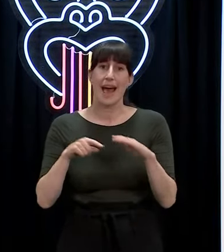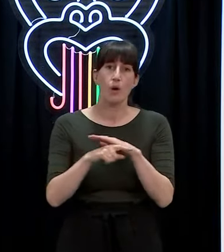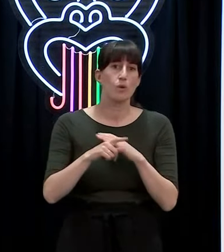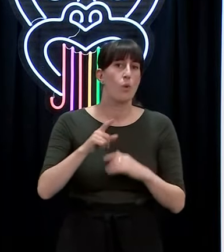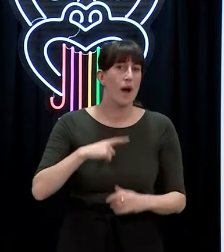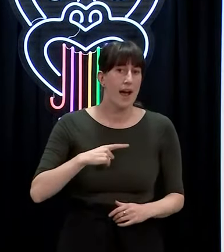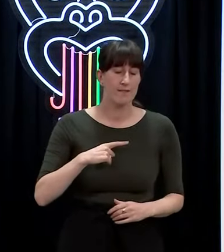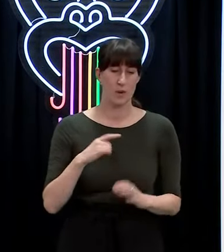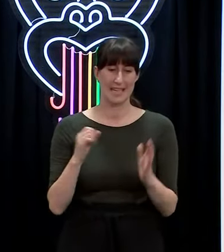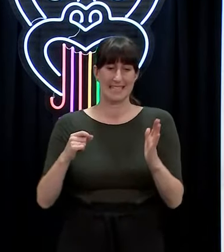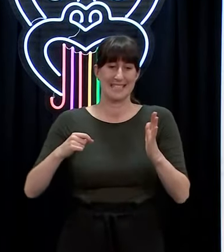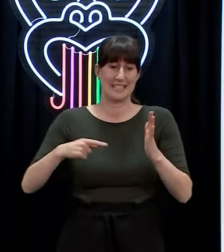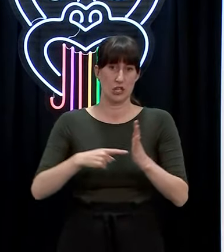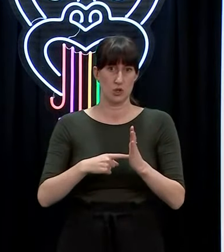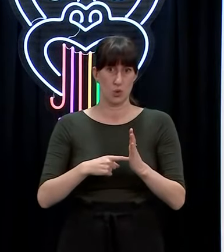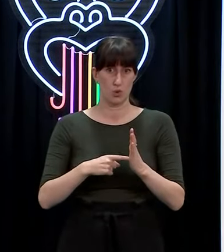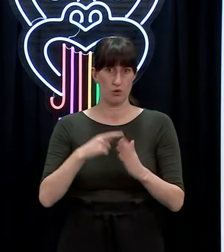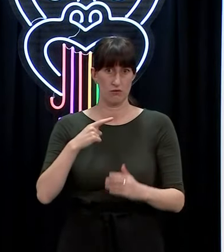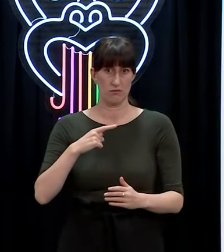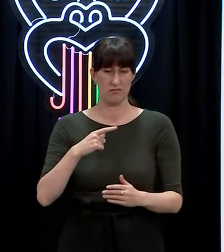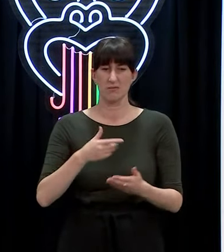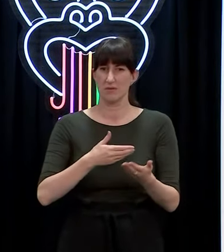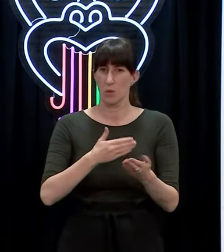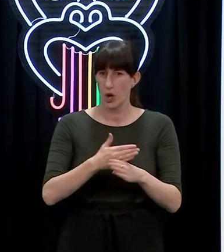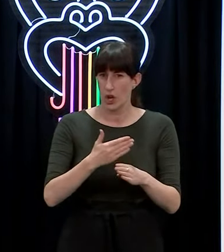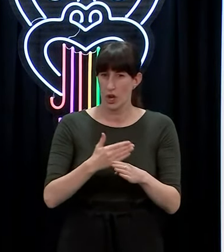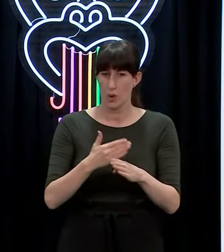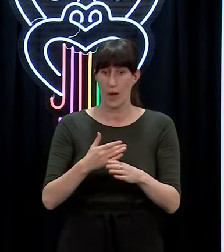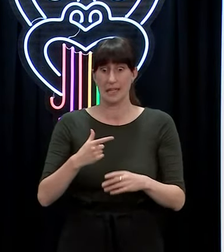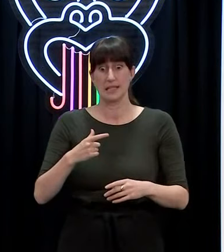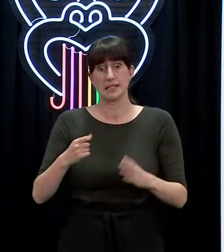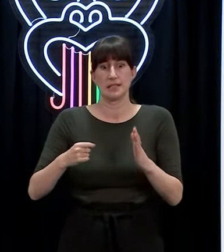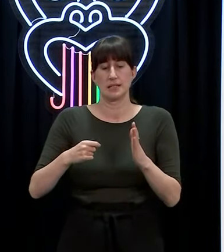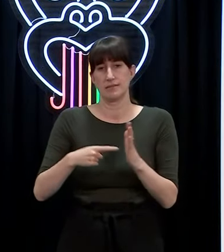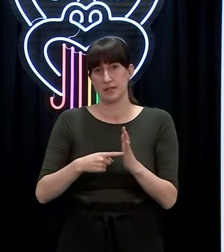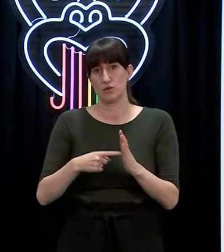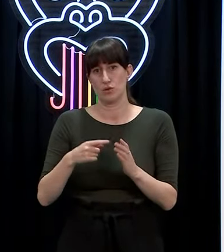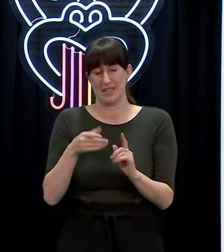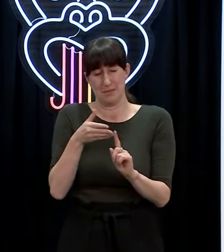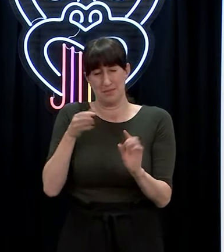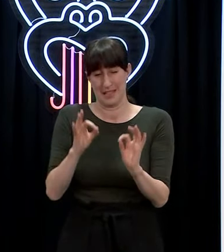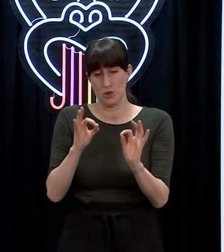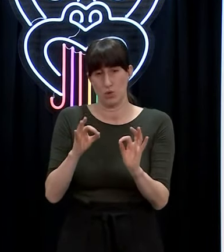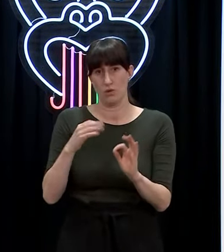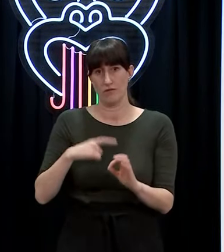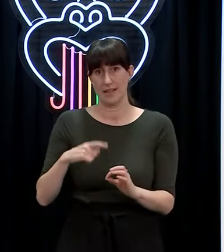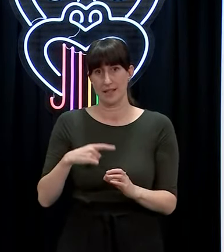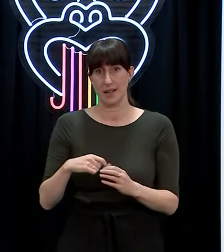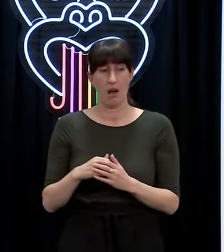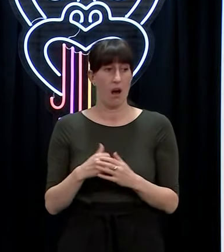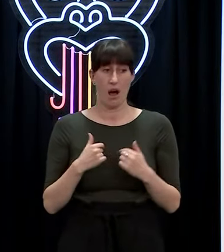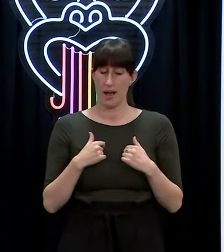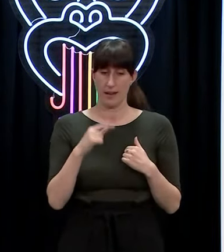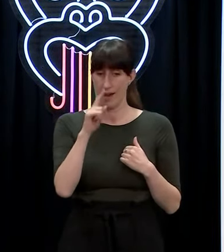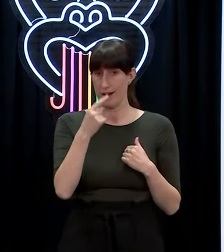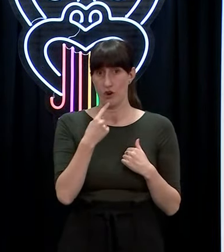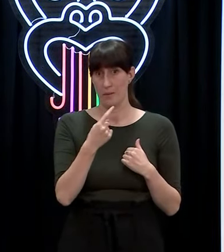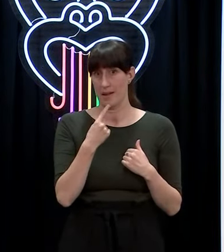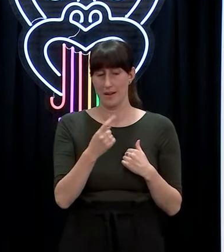those, or MB and Health who make those decisions. So no, I'm not going to comment on those, particularly not if there is a prosecution